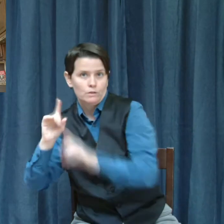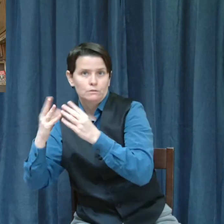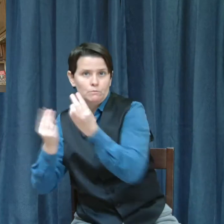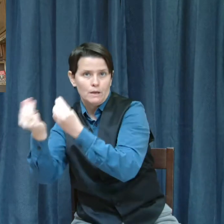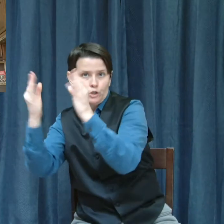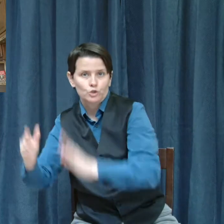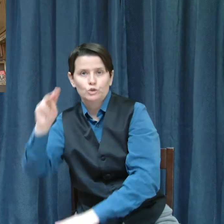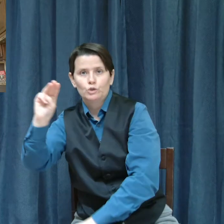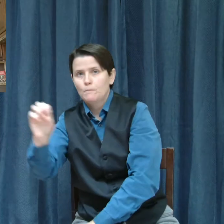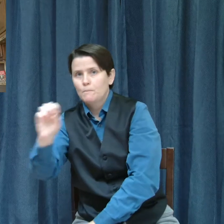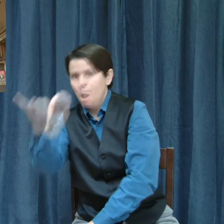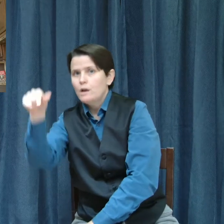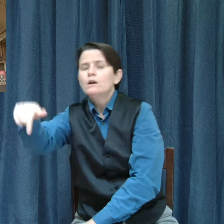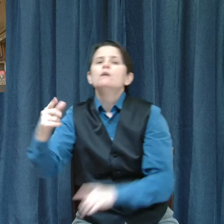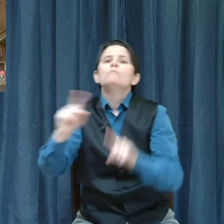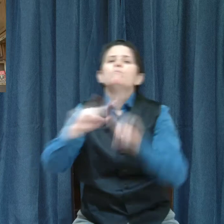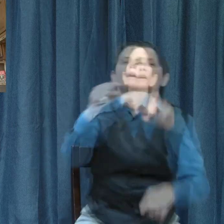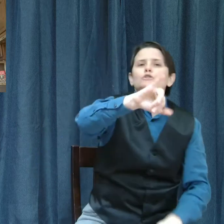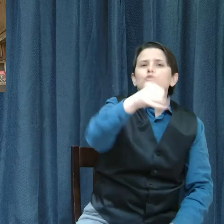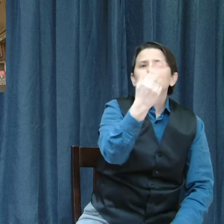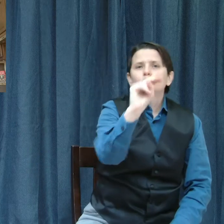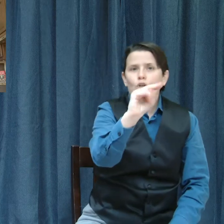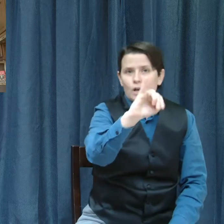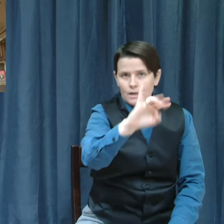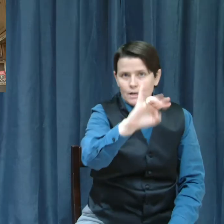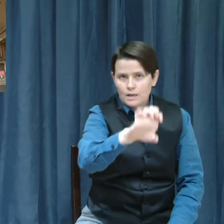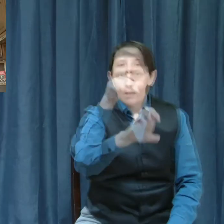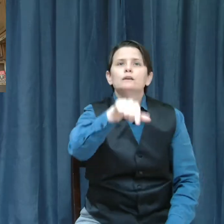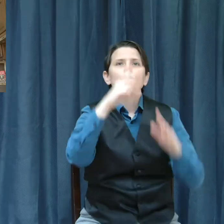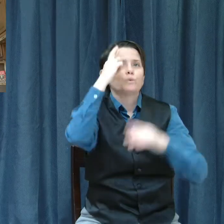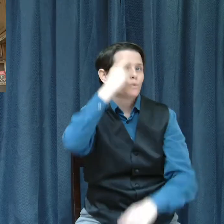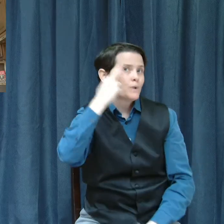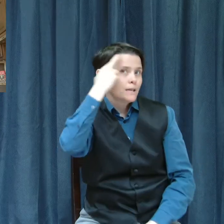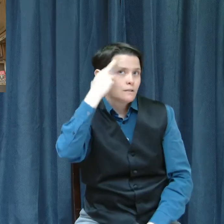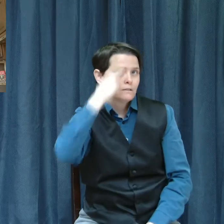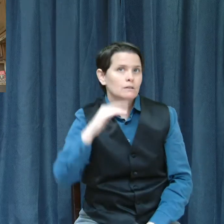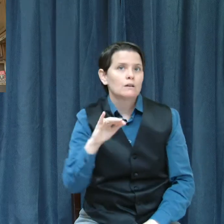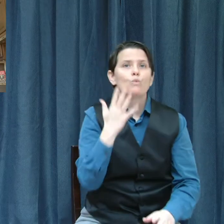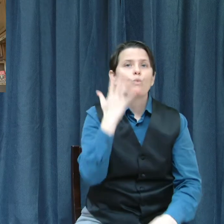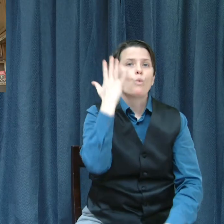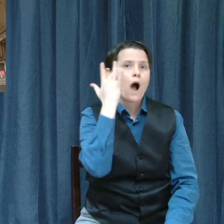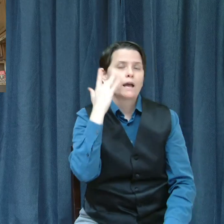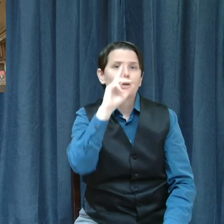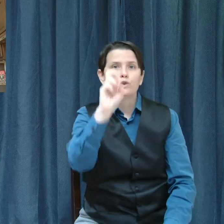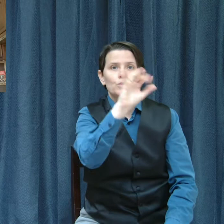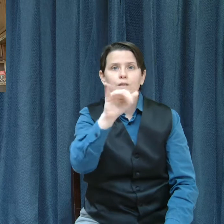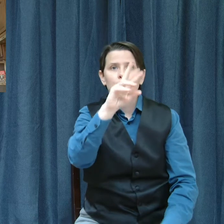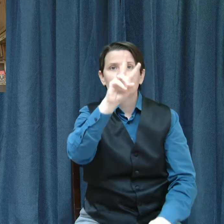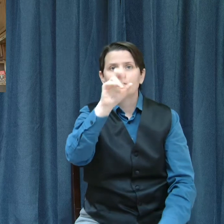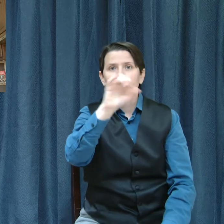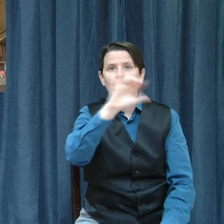the reason why Unity Village became desegregated. So when Johnny Coleman was trying to get